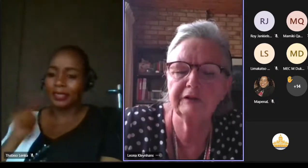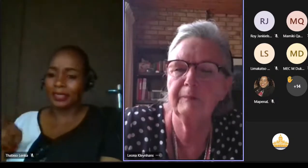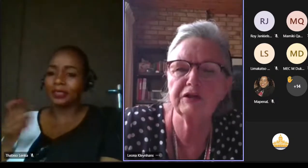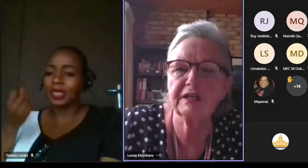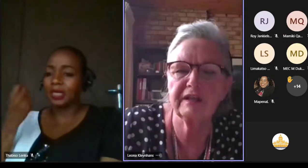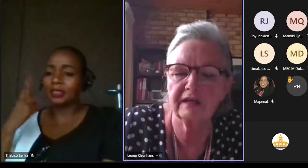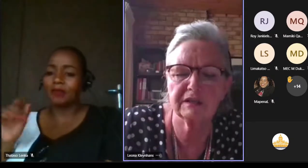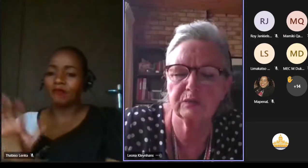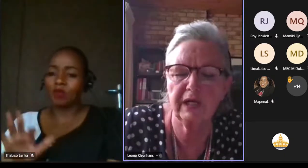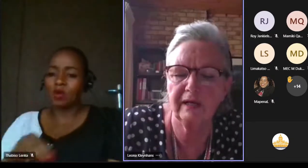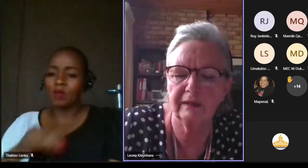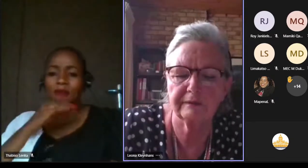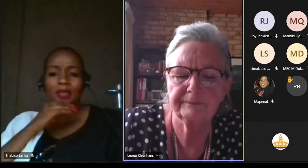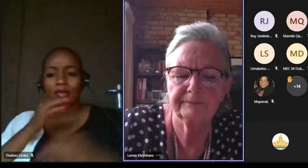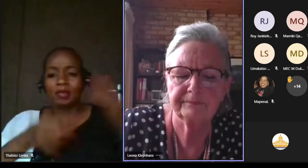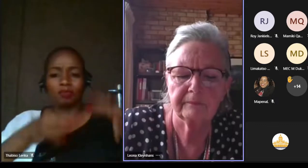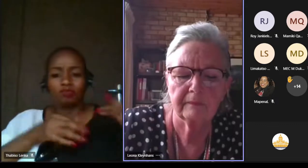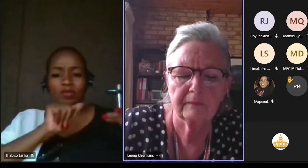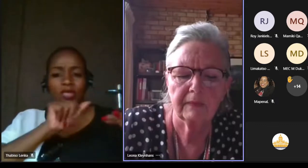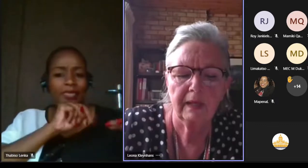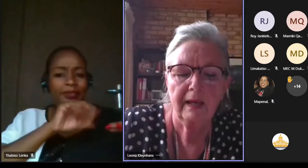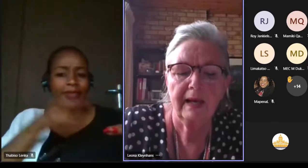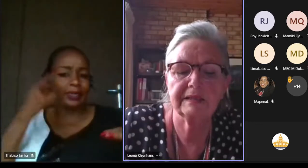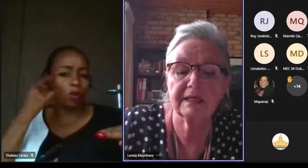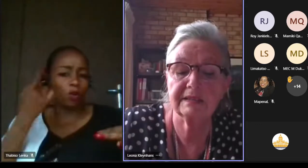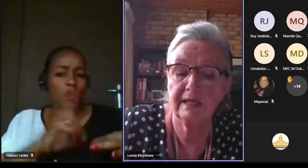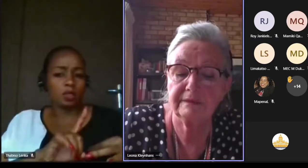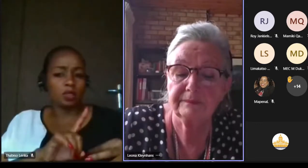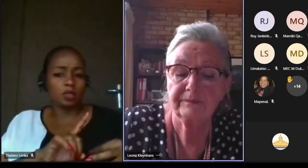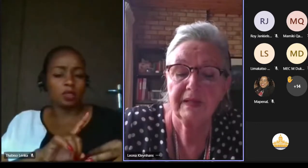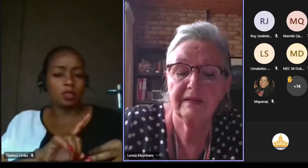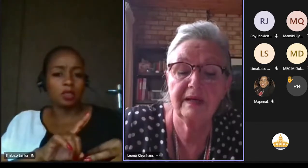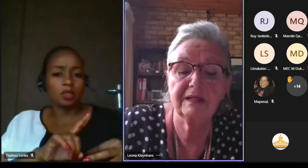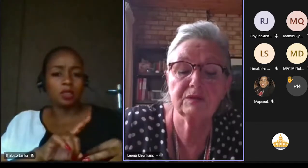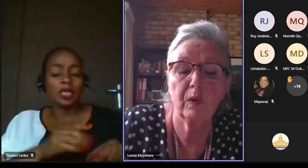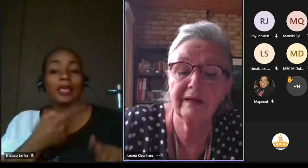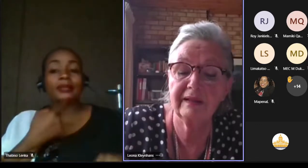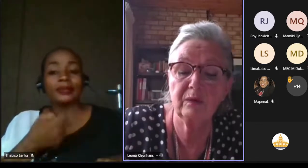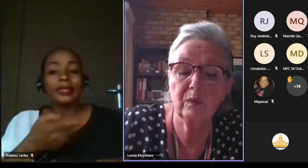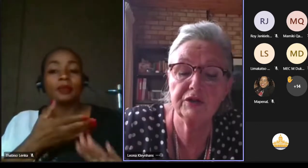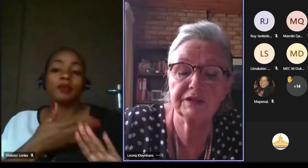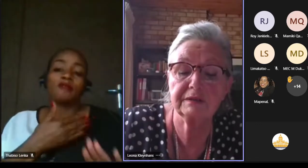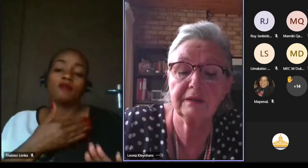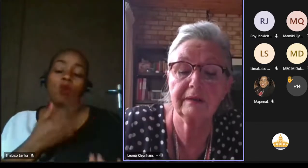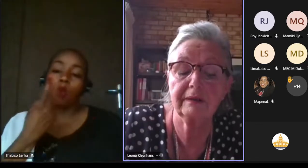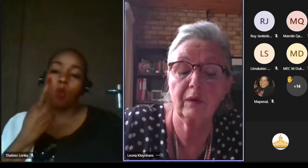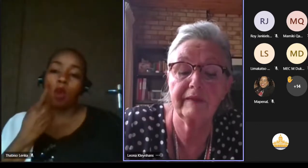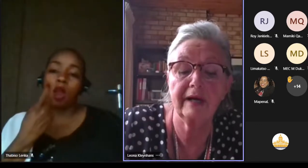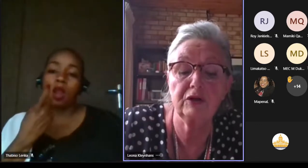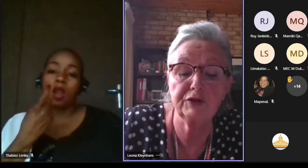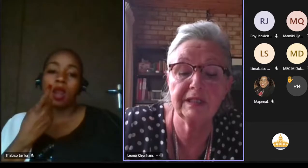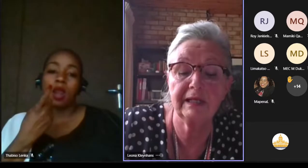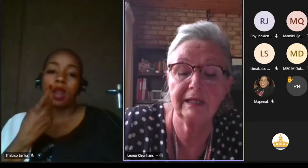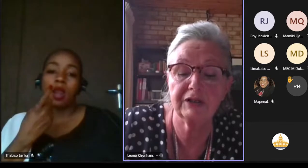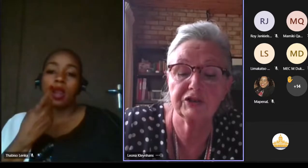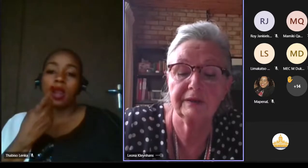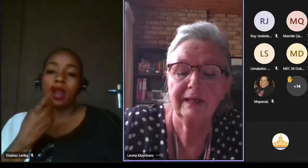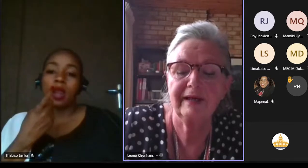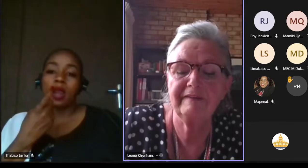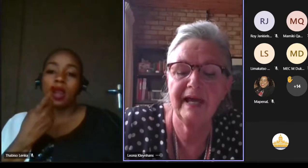How did the party think this would end? As I said, there is one thing worse than losing